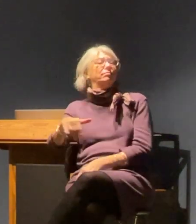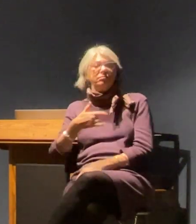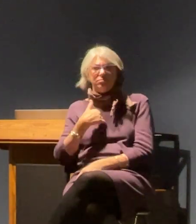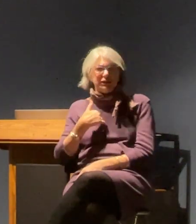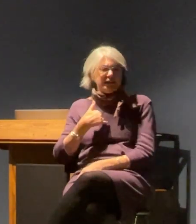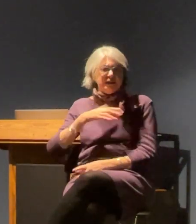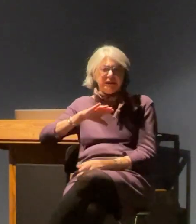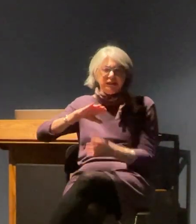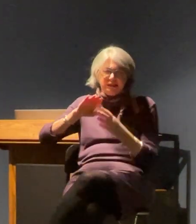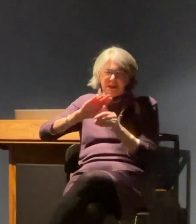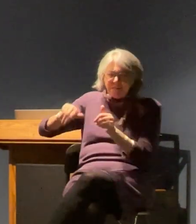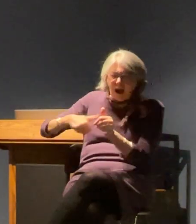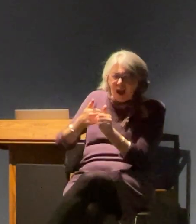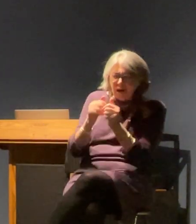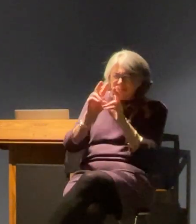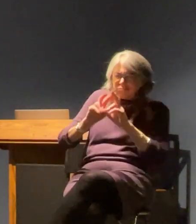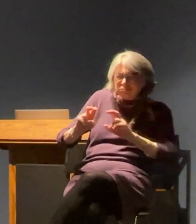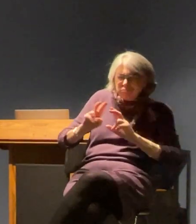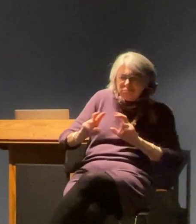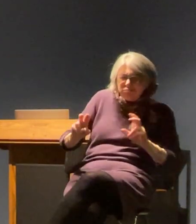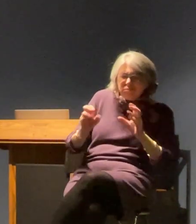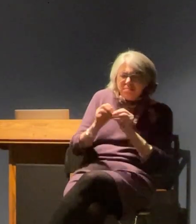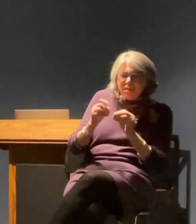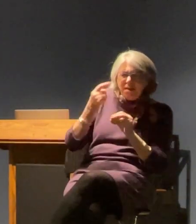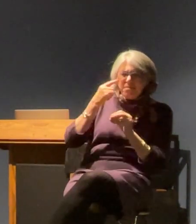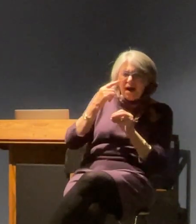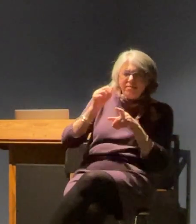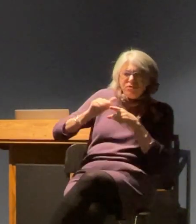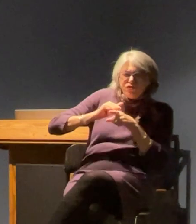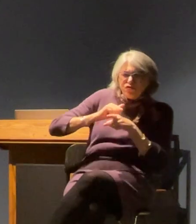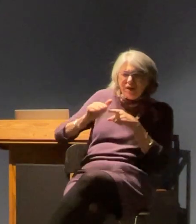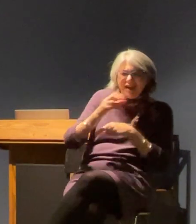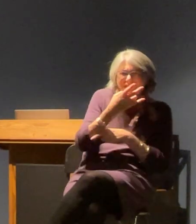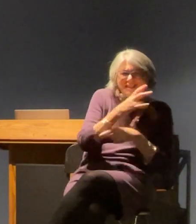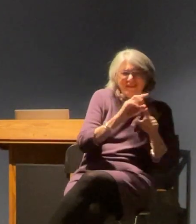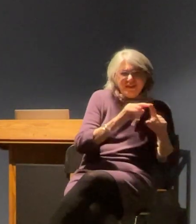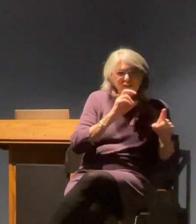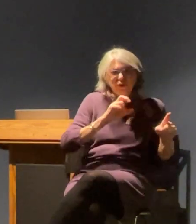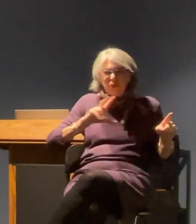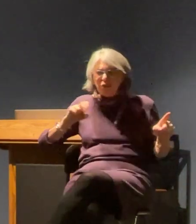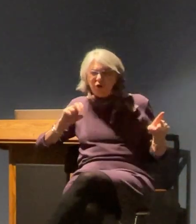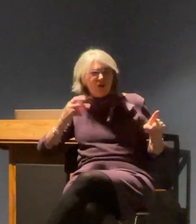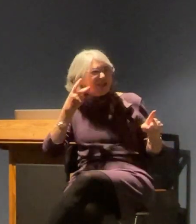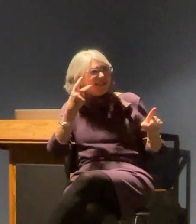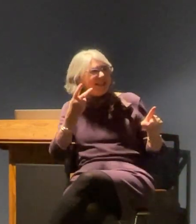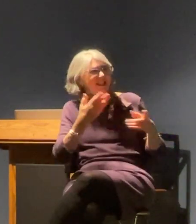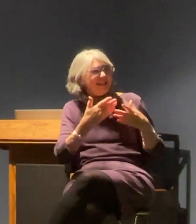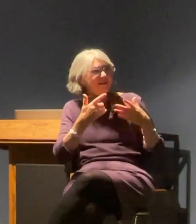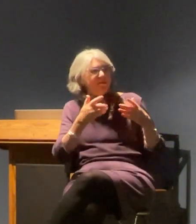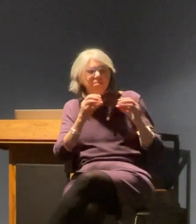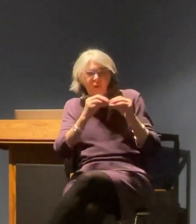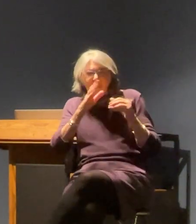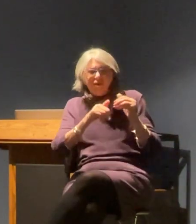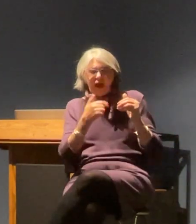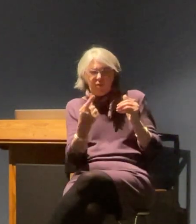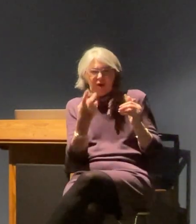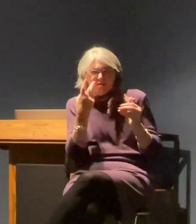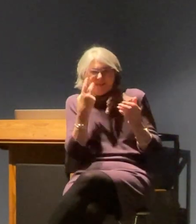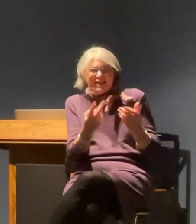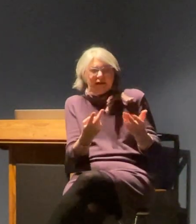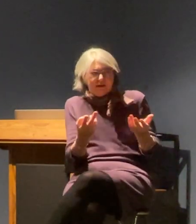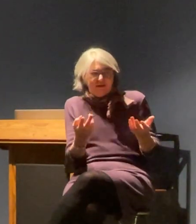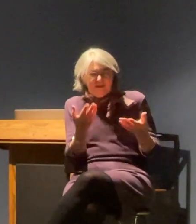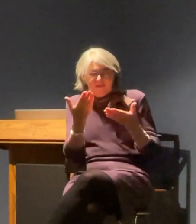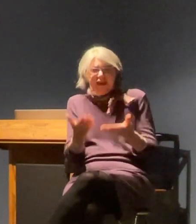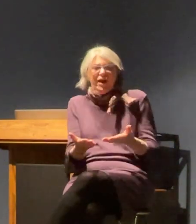deeper complexities. So my mind has kind of been trained from 17 to 30 to see things beyond what is shown,